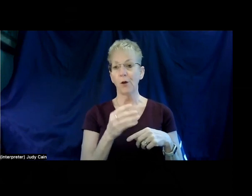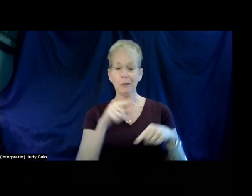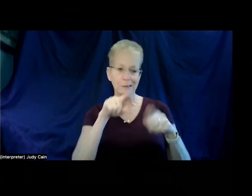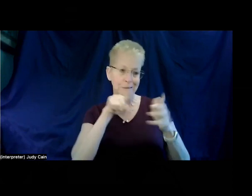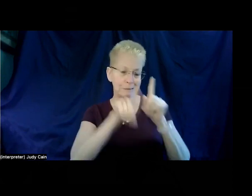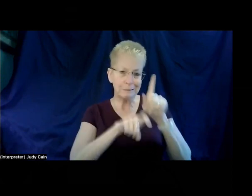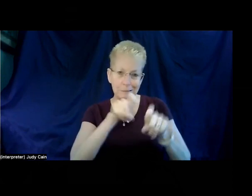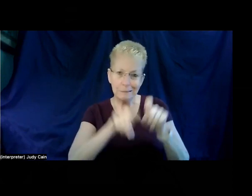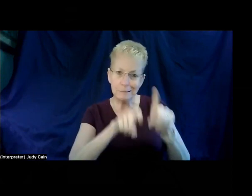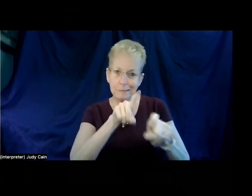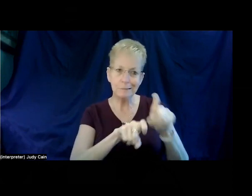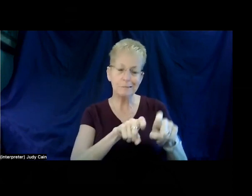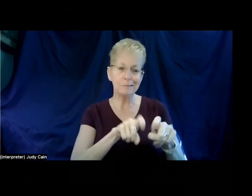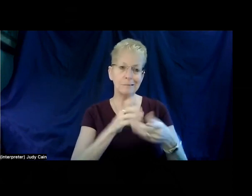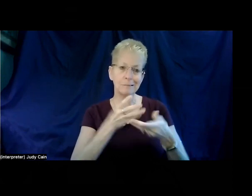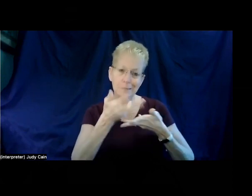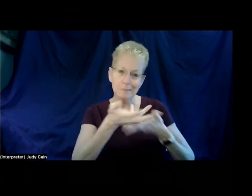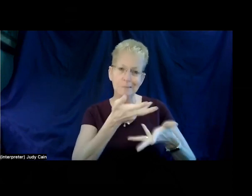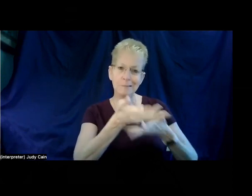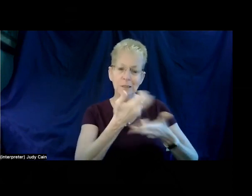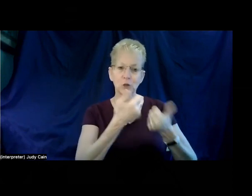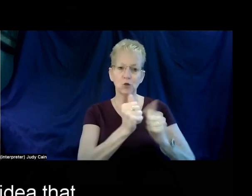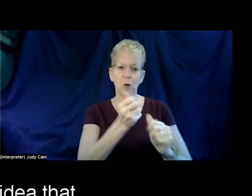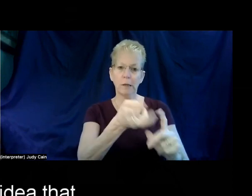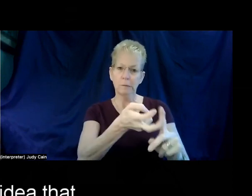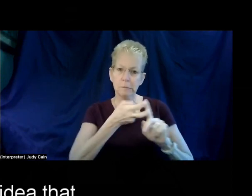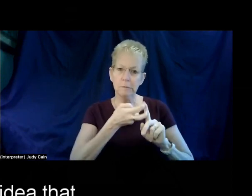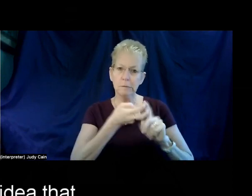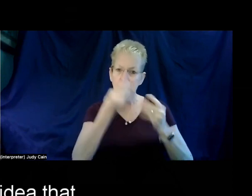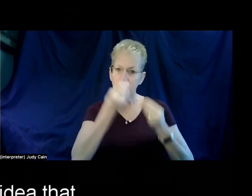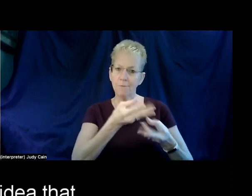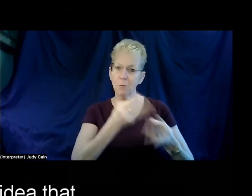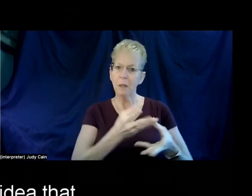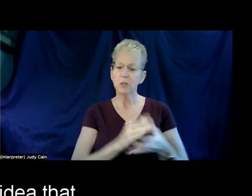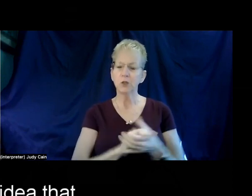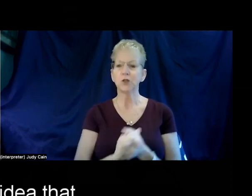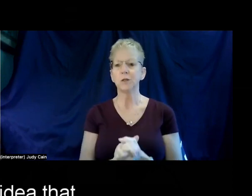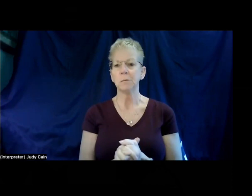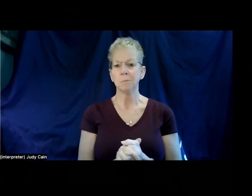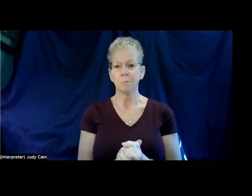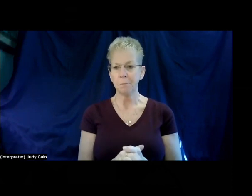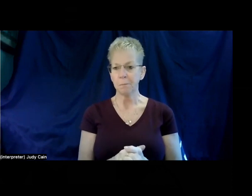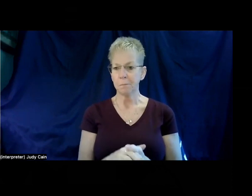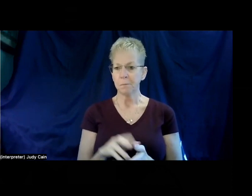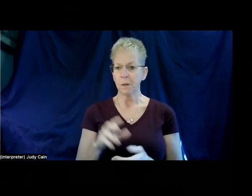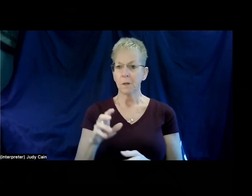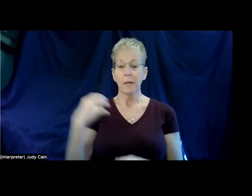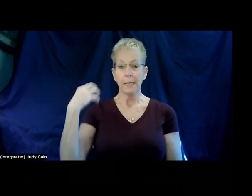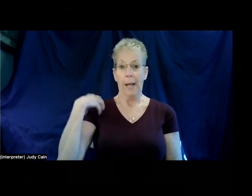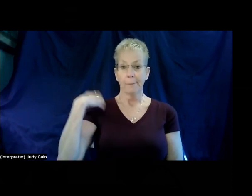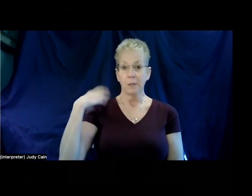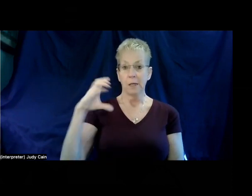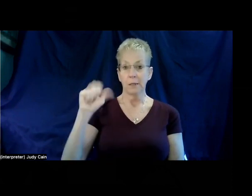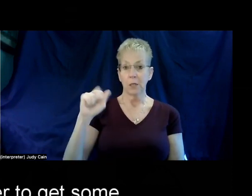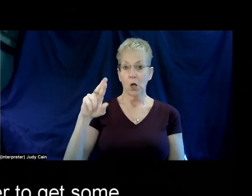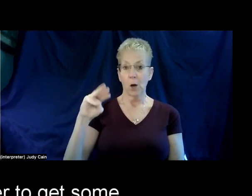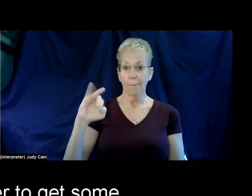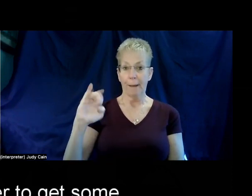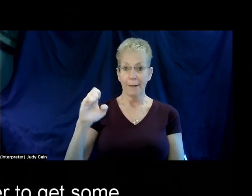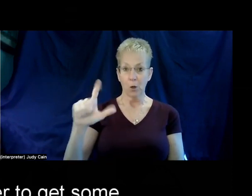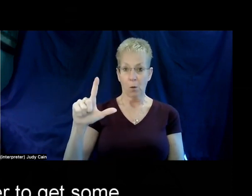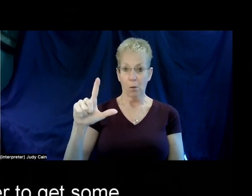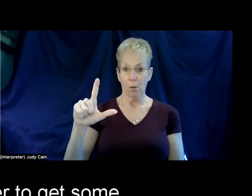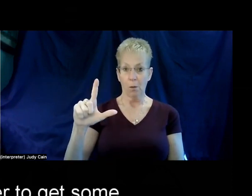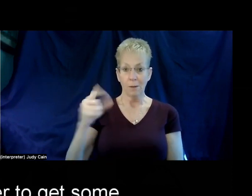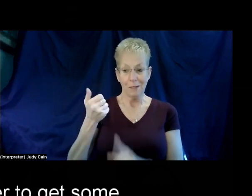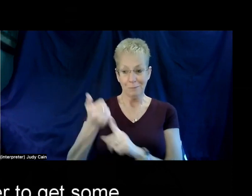interrogators working with them. And the idea that Captain Carmichael is visiting